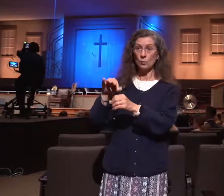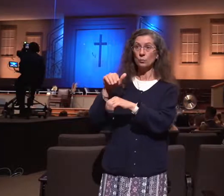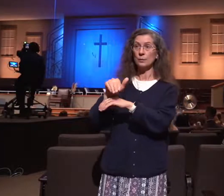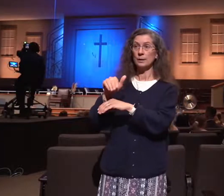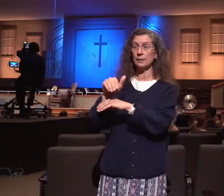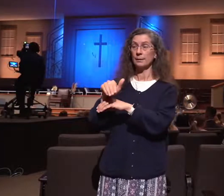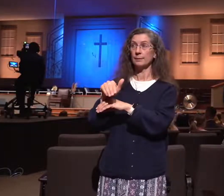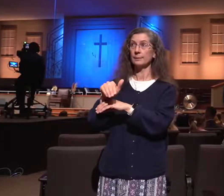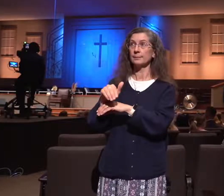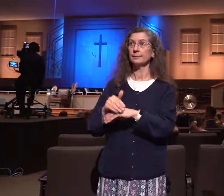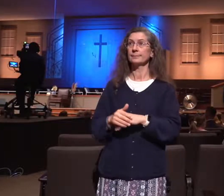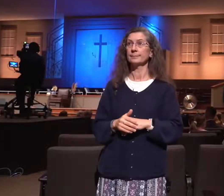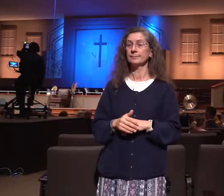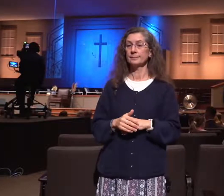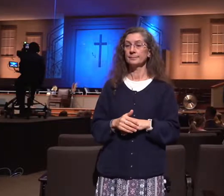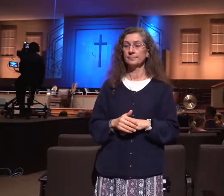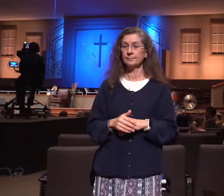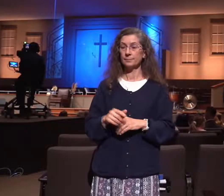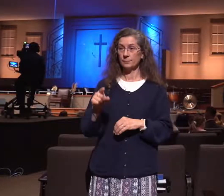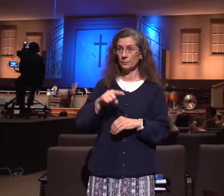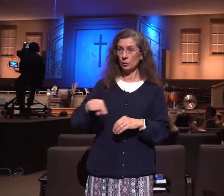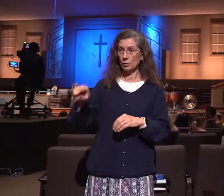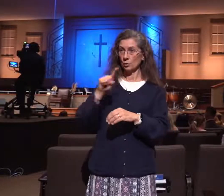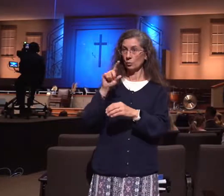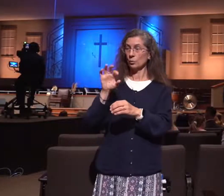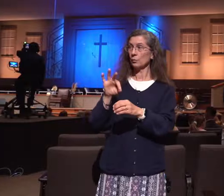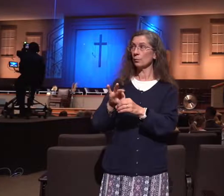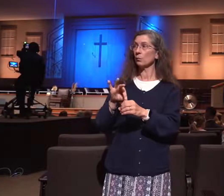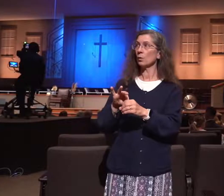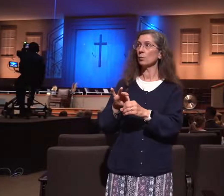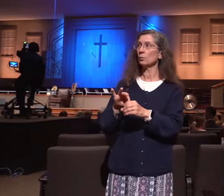tonight. You're going to vote